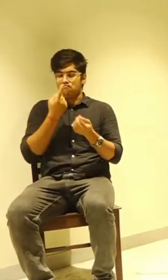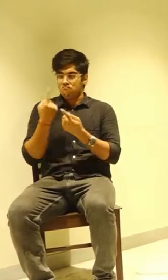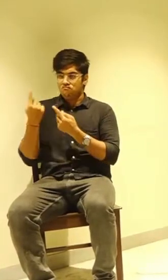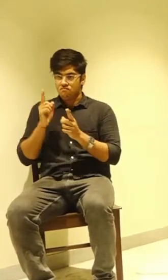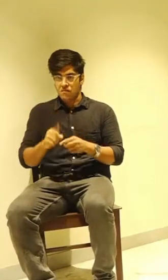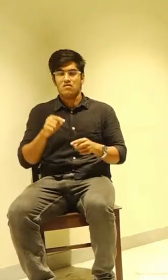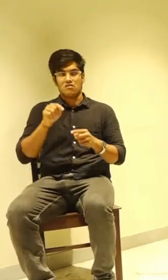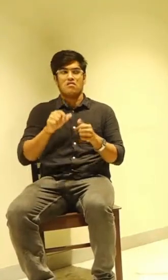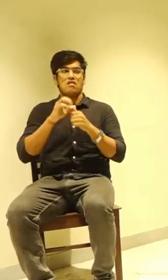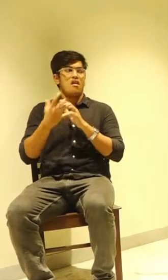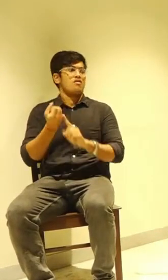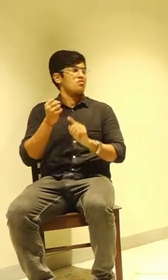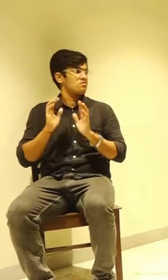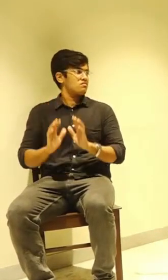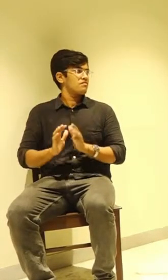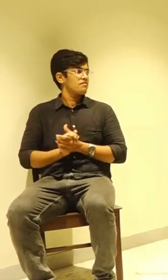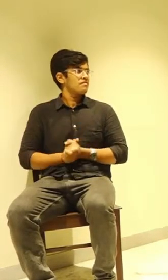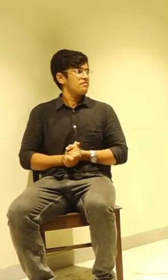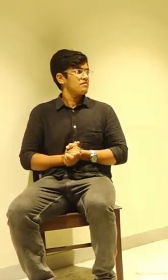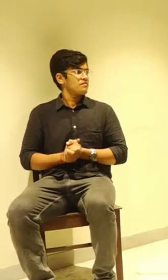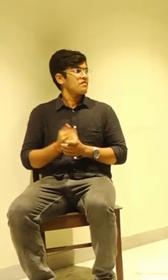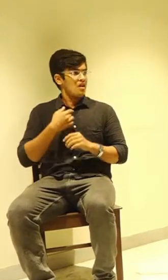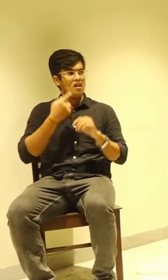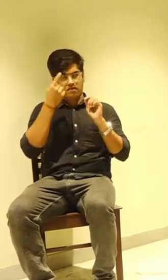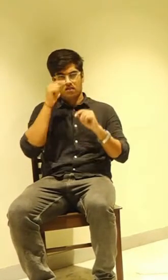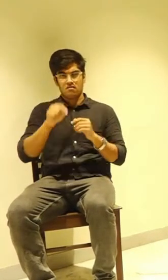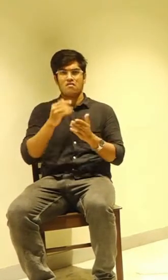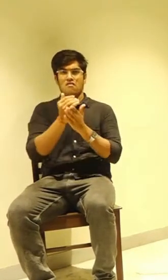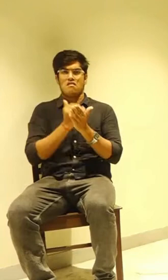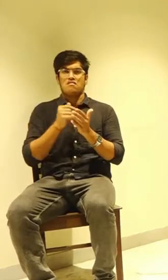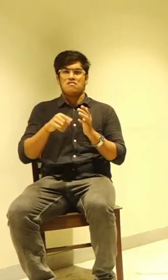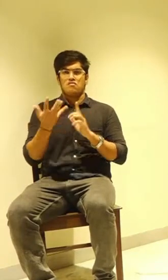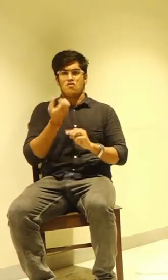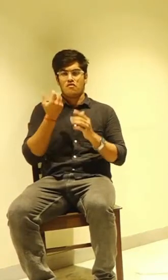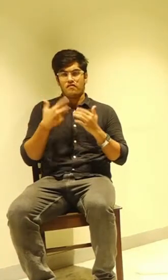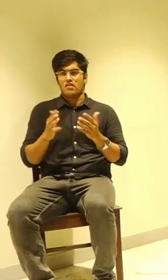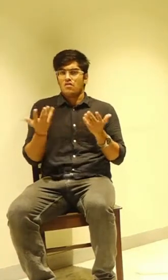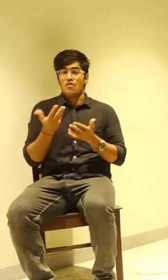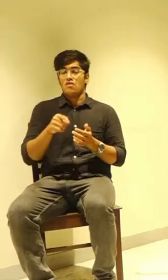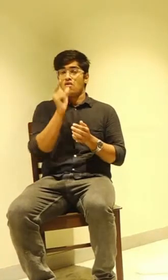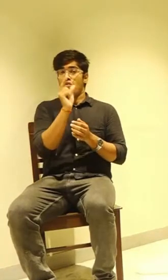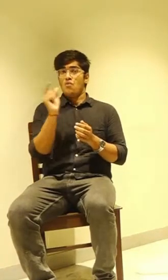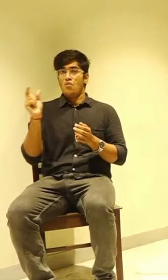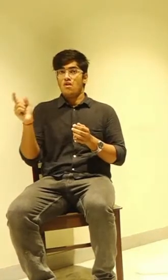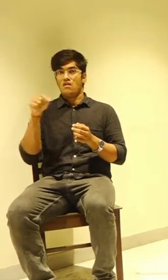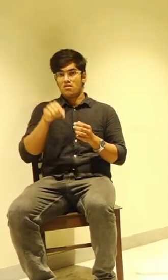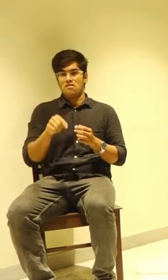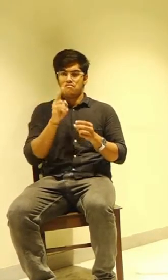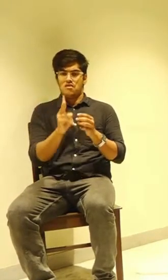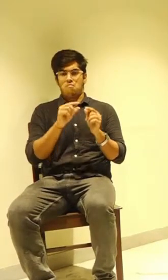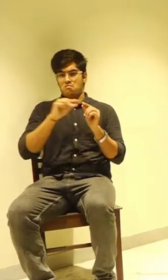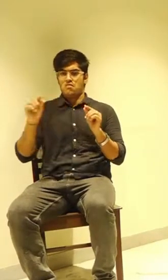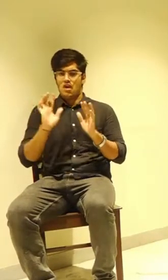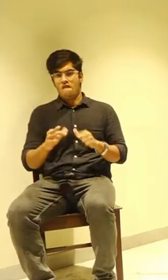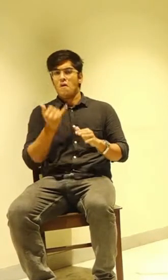hold to account. And I think that's perhaps a lesson to take away from this, that the words are, they may be as they are, mistakes may have